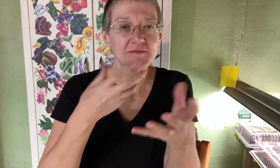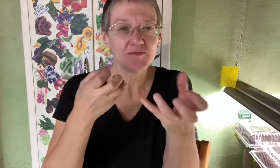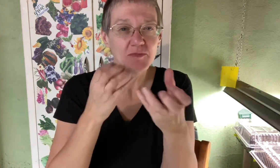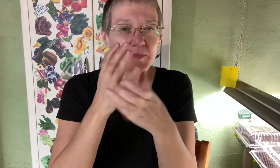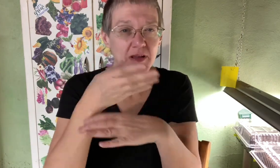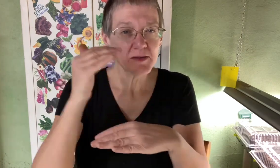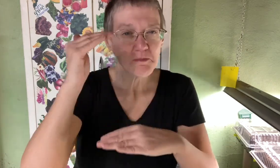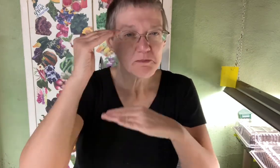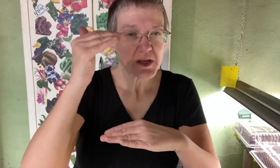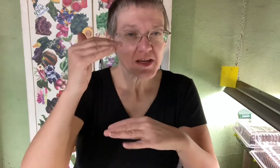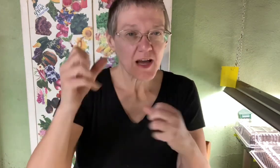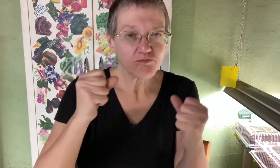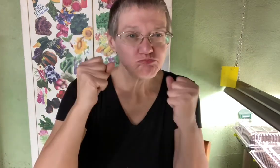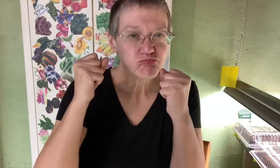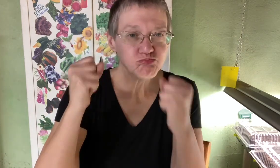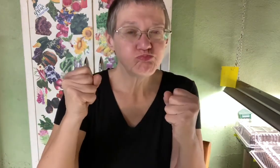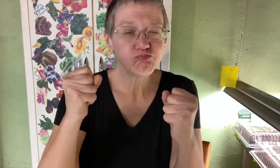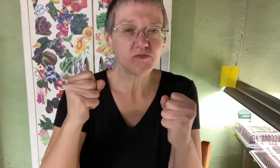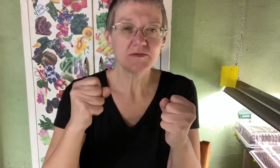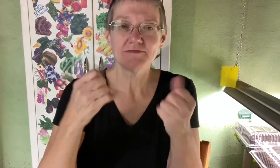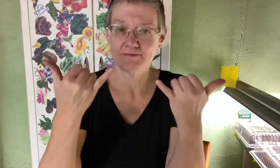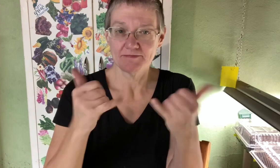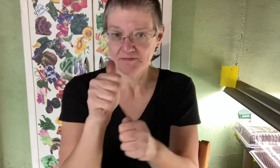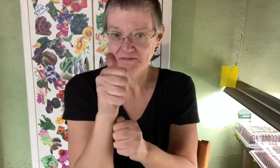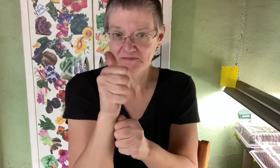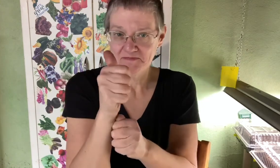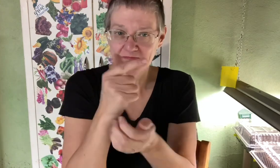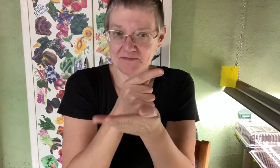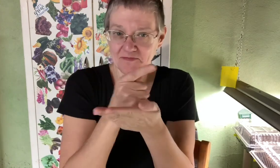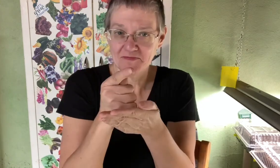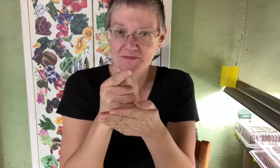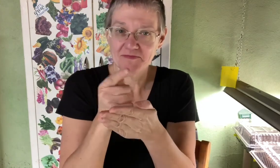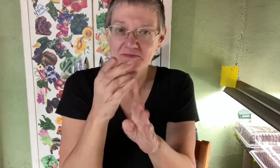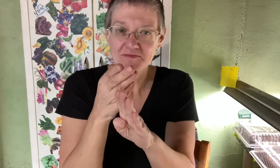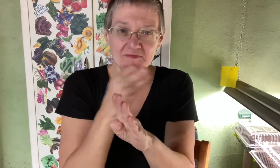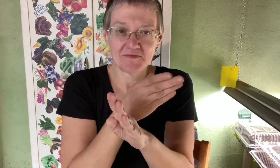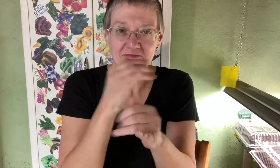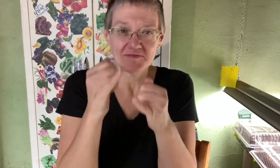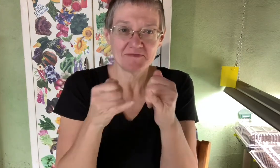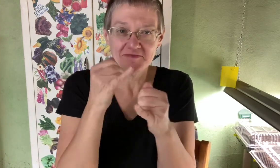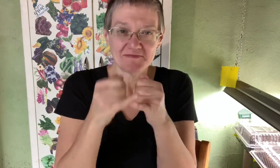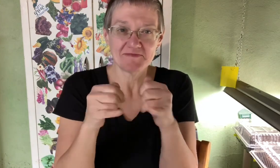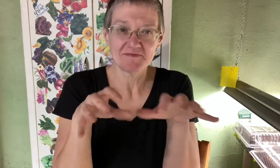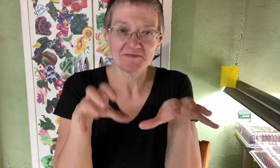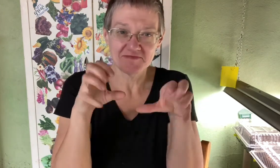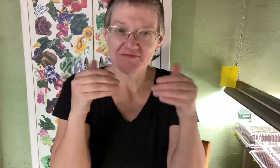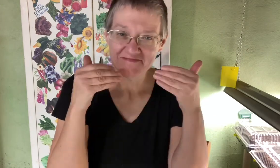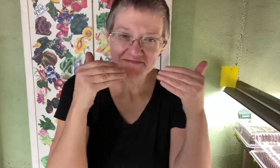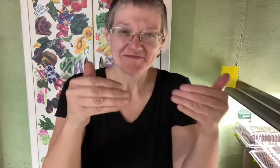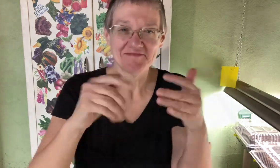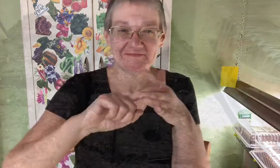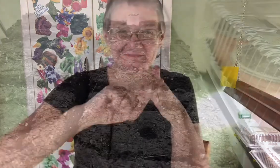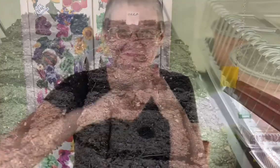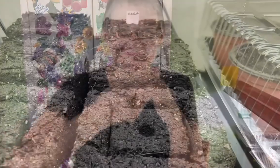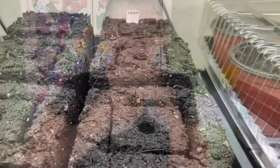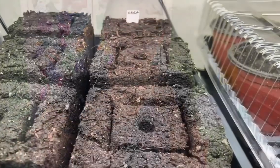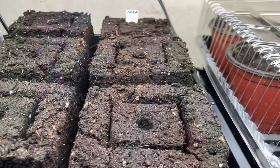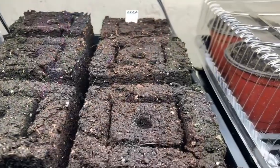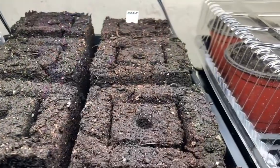I've discovered I need more time. I want big, strong plants before I transplant them out. So it's 10